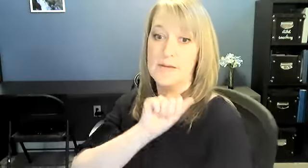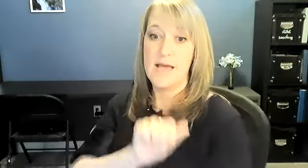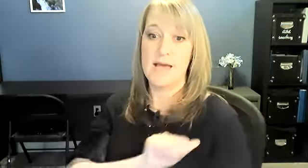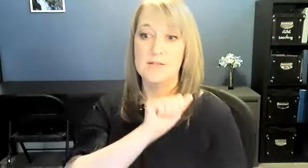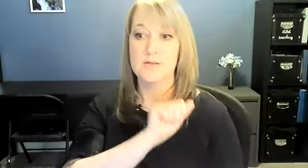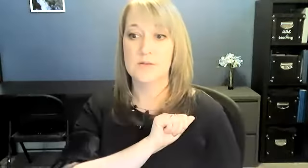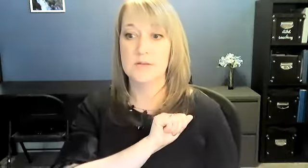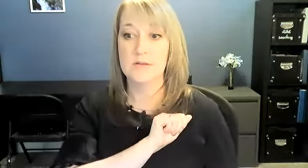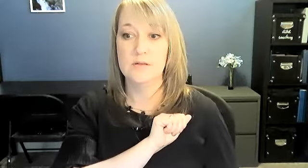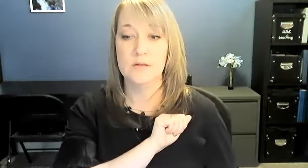Attitude.